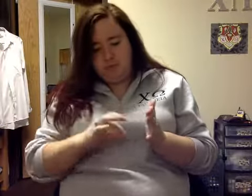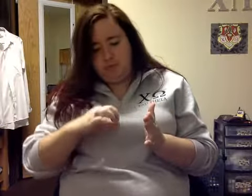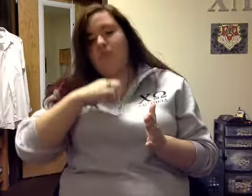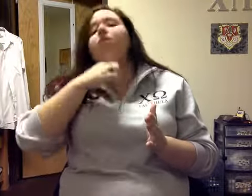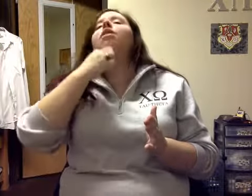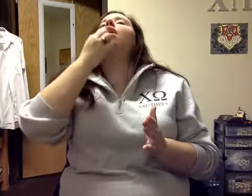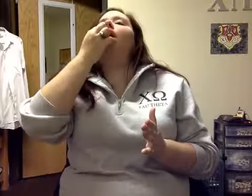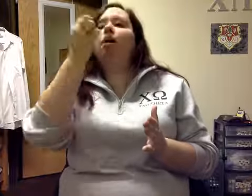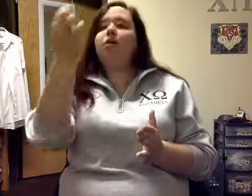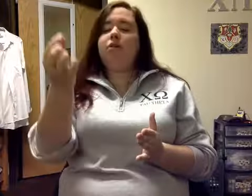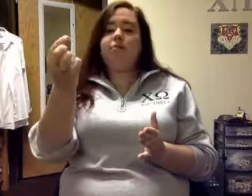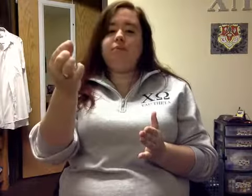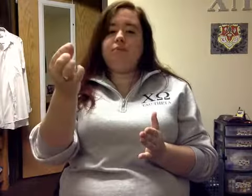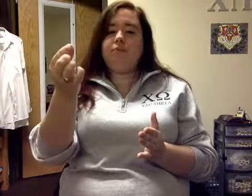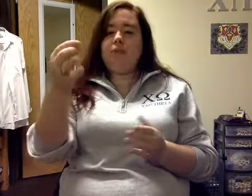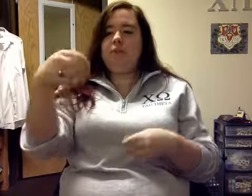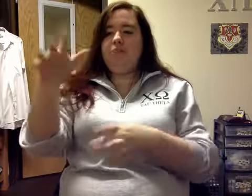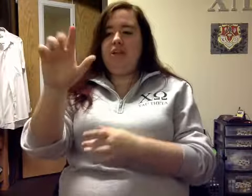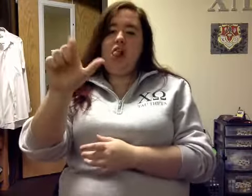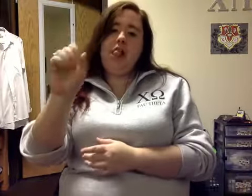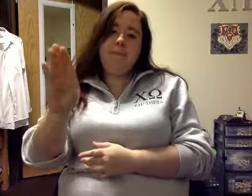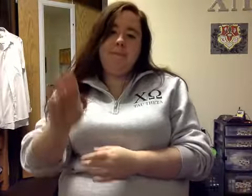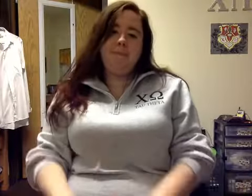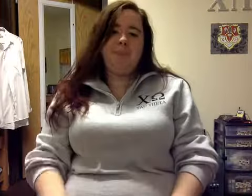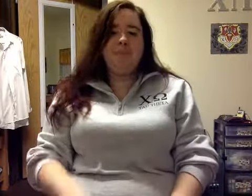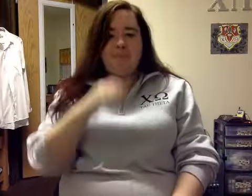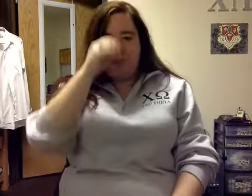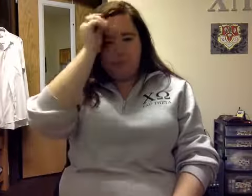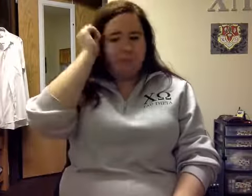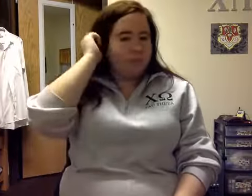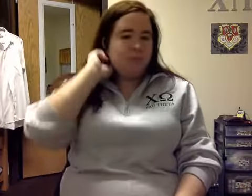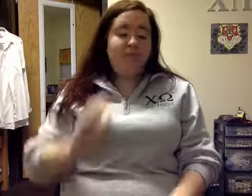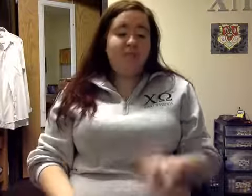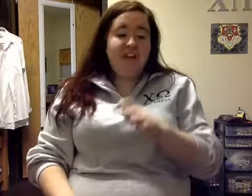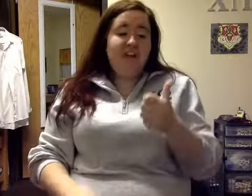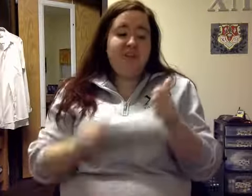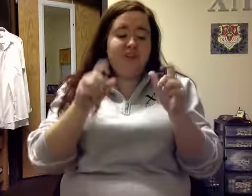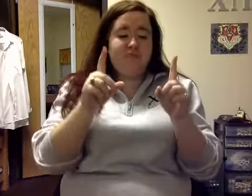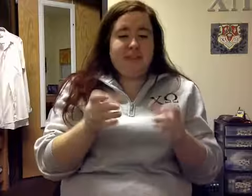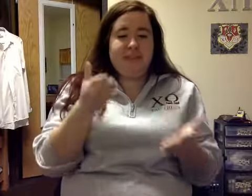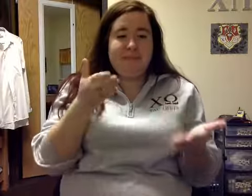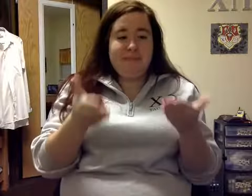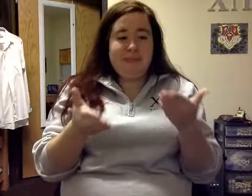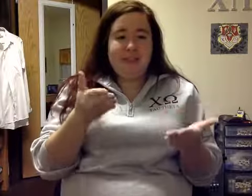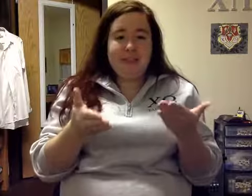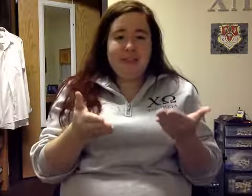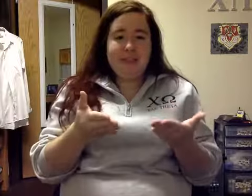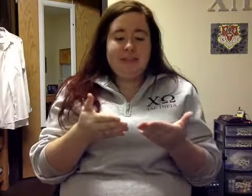is being done at the time. Another type of test your doctor may send you to for various symptoms is called